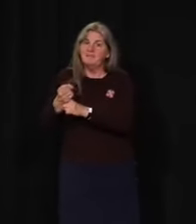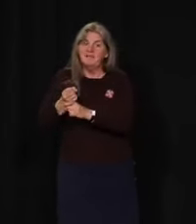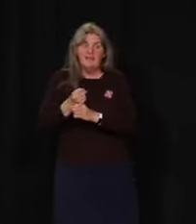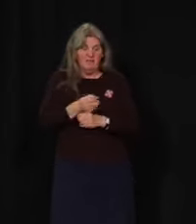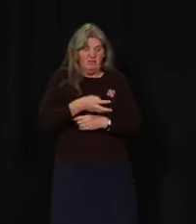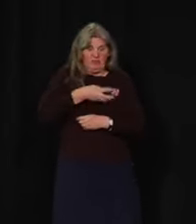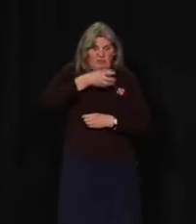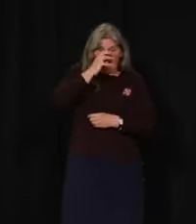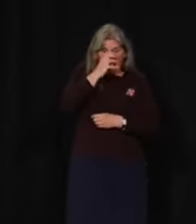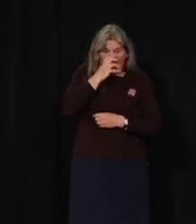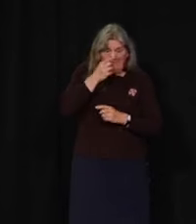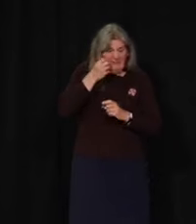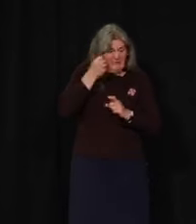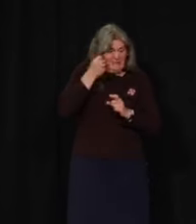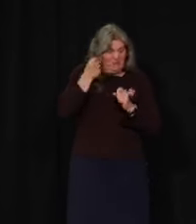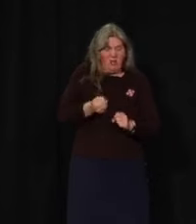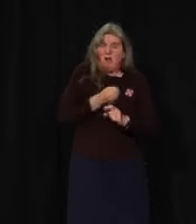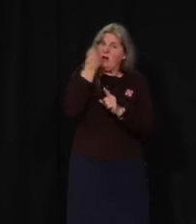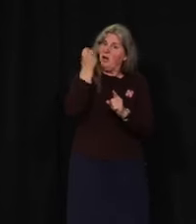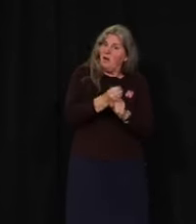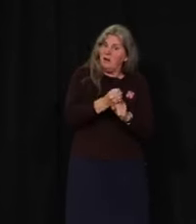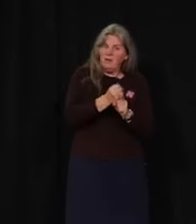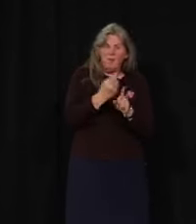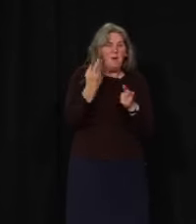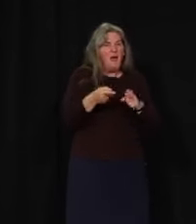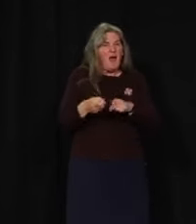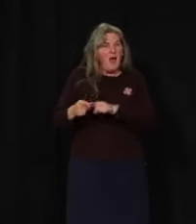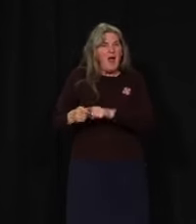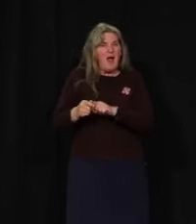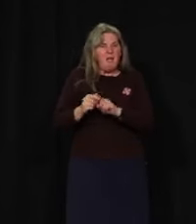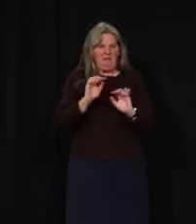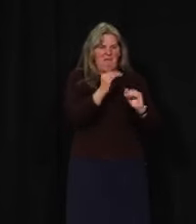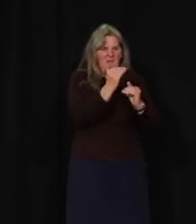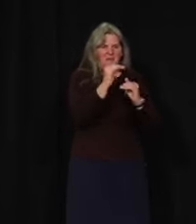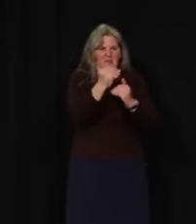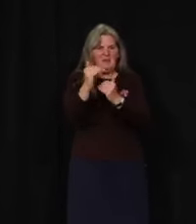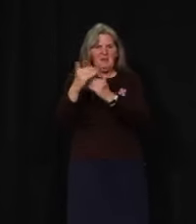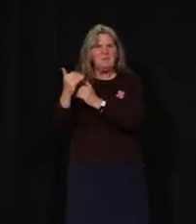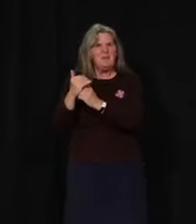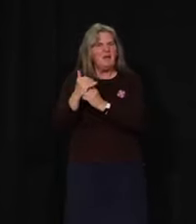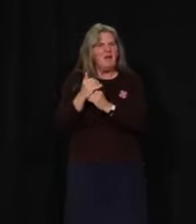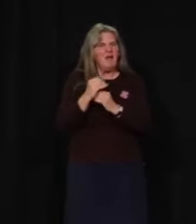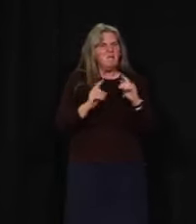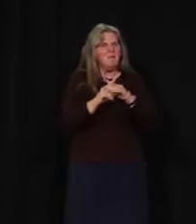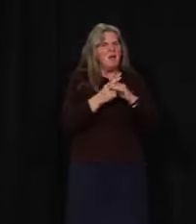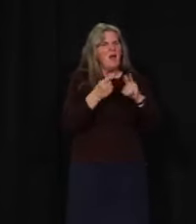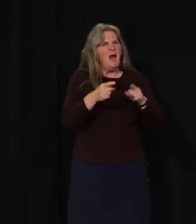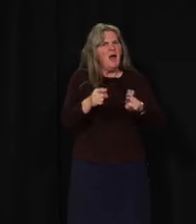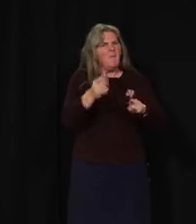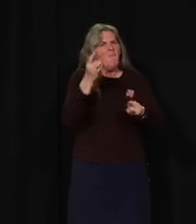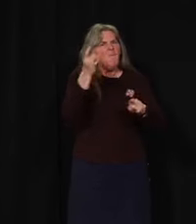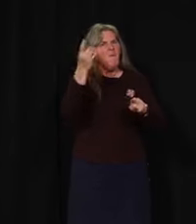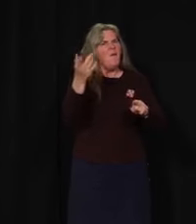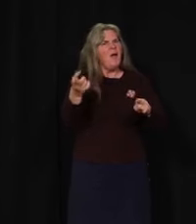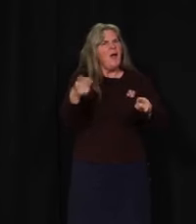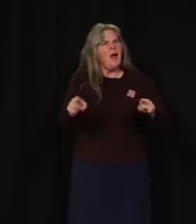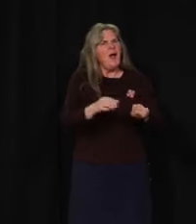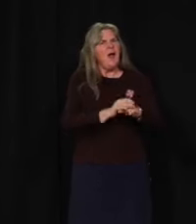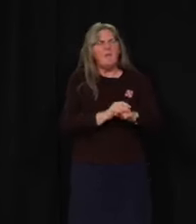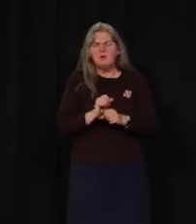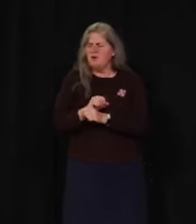restricted for too long. We are learning about those costs more and more. This is not a simple matter of COVID